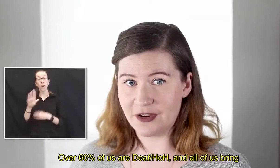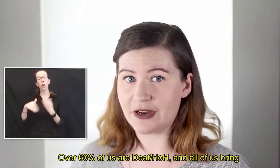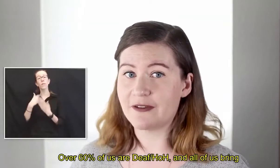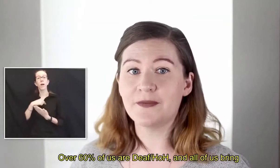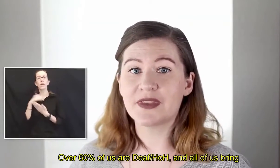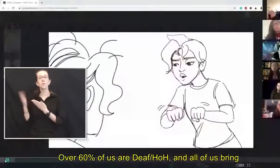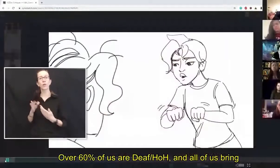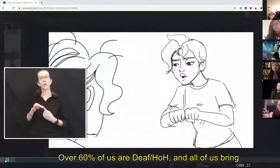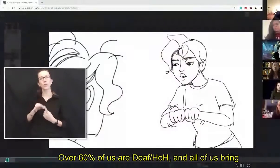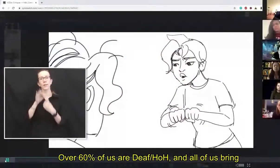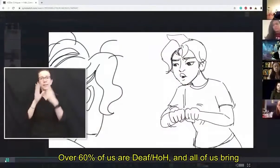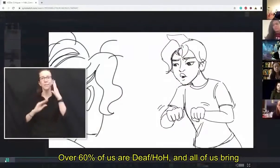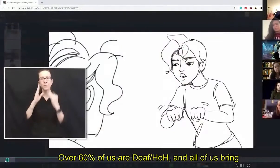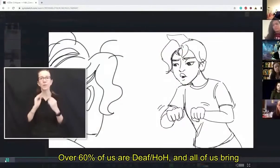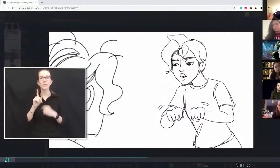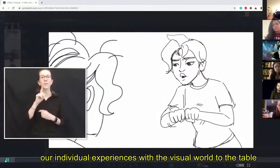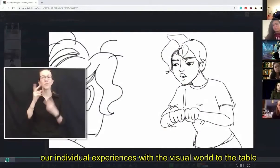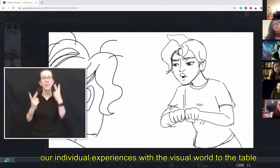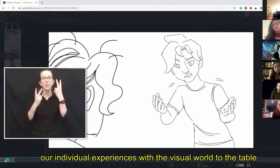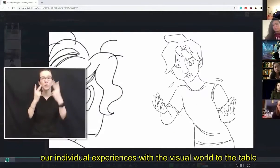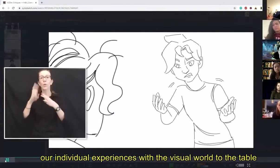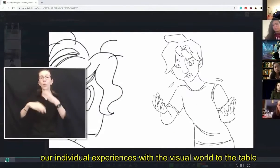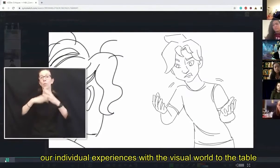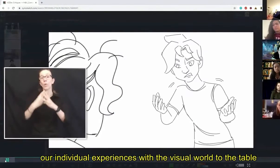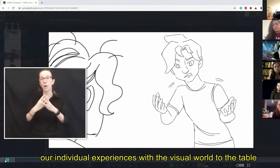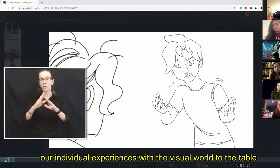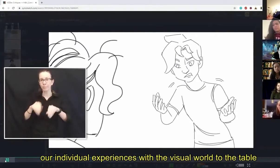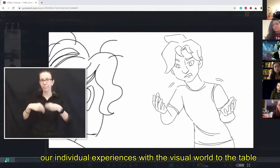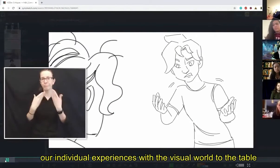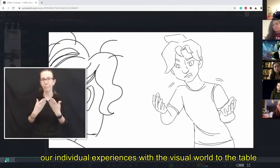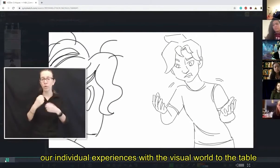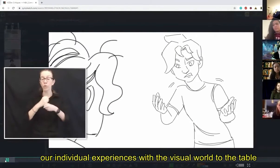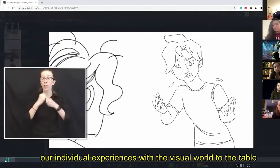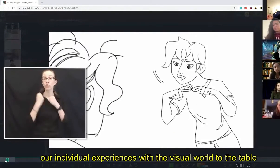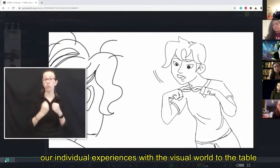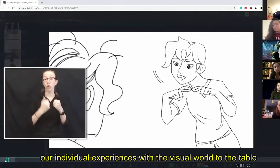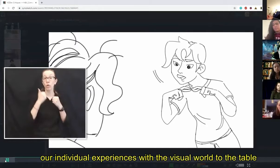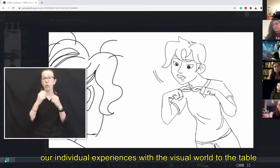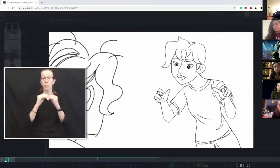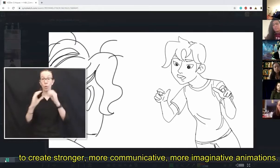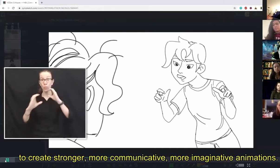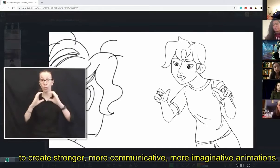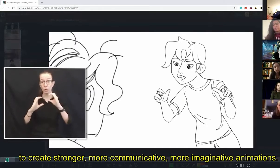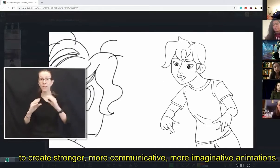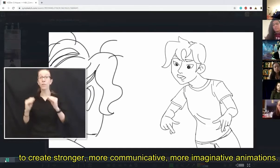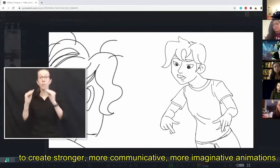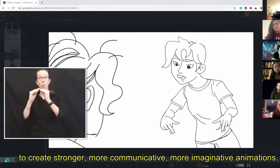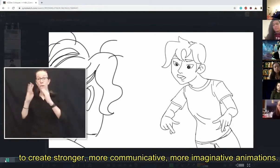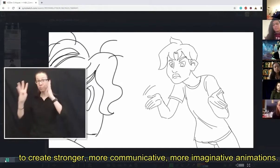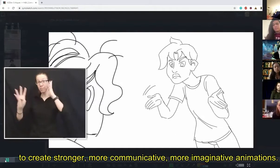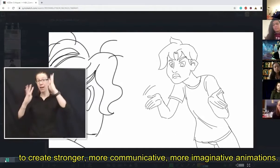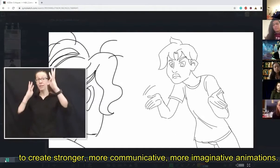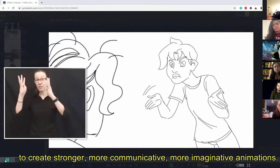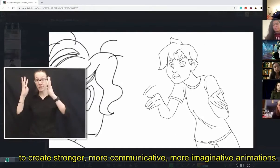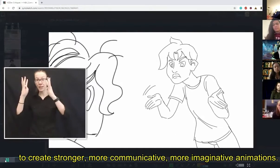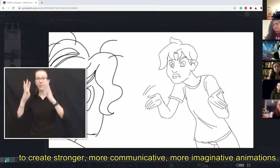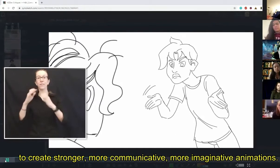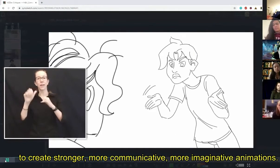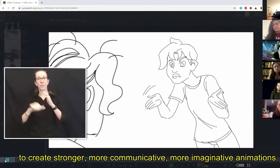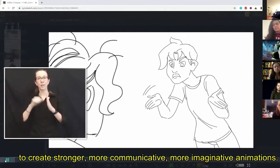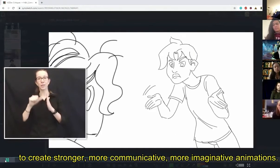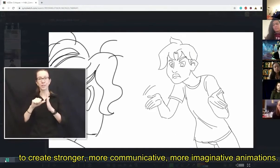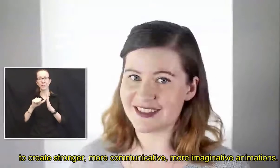us are deaf hard of hearing, and all of us bring our individual experiences with the visual world to the table to create stronger, more